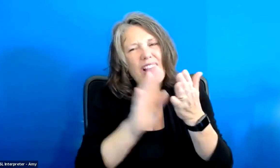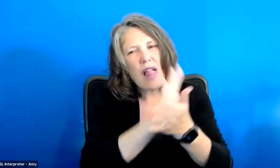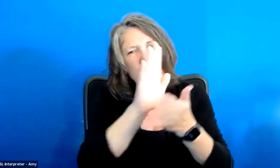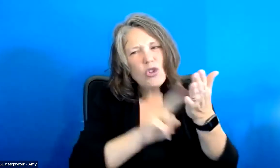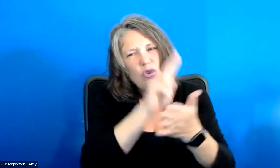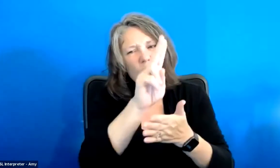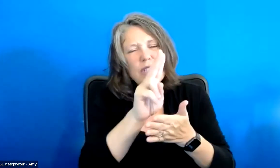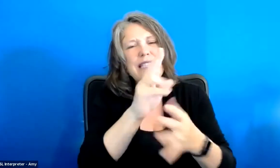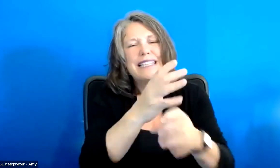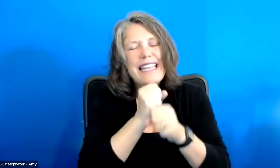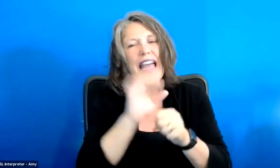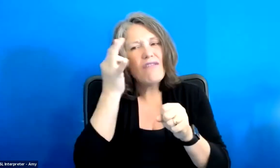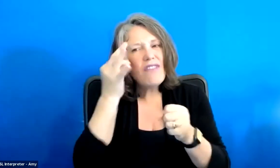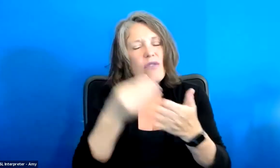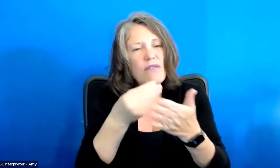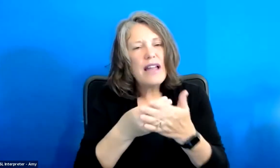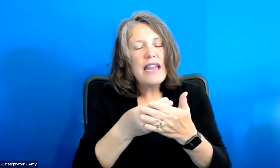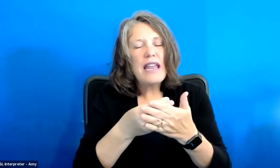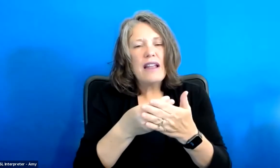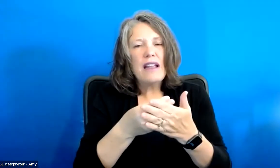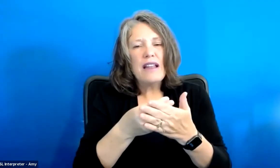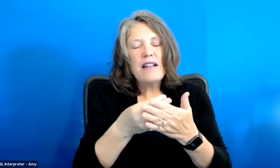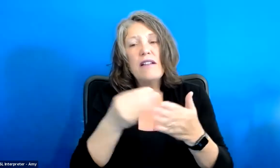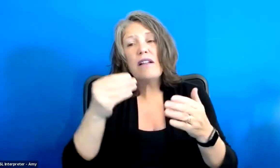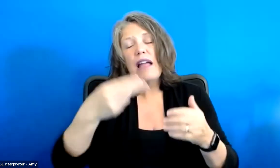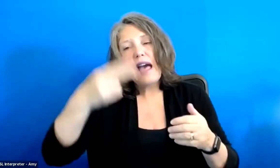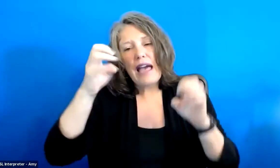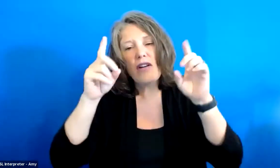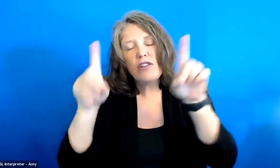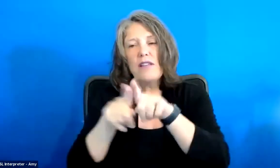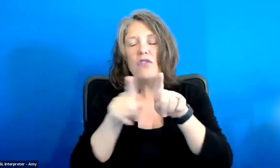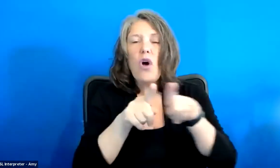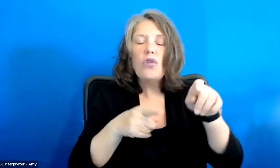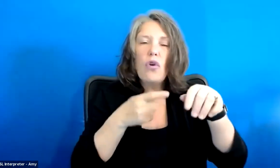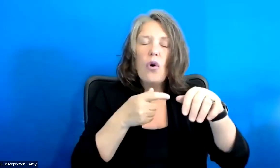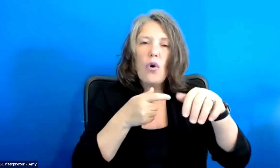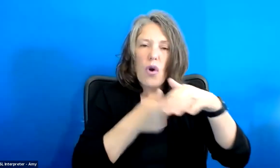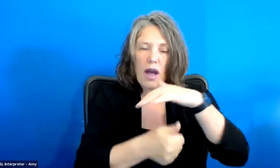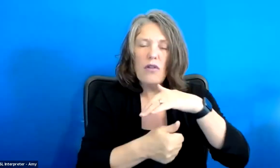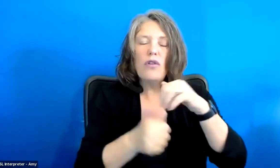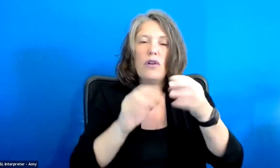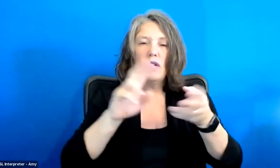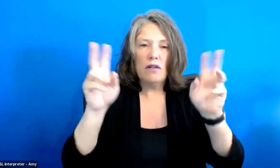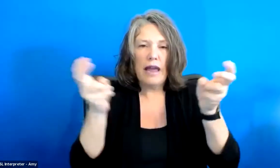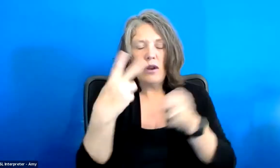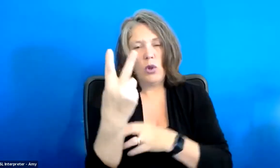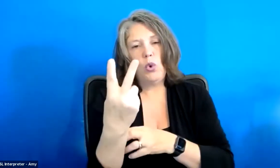funding. Higher education is also covered under Title II, State and Local Government,